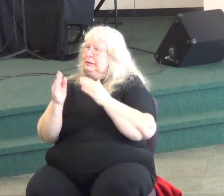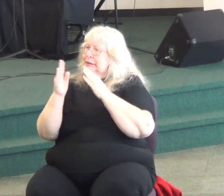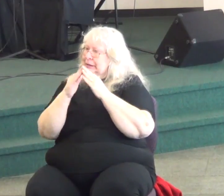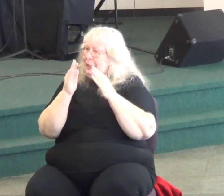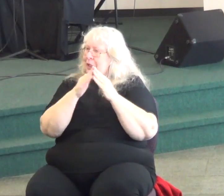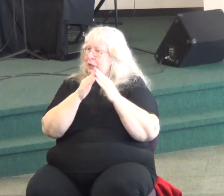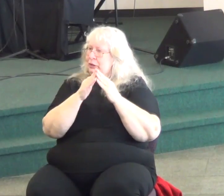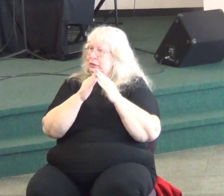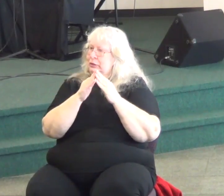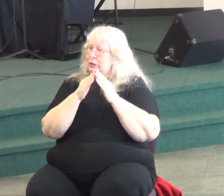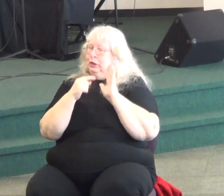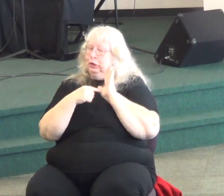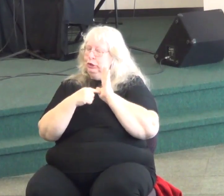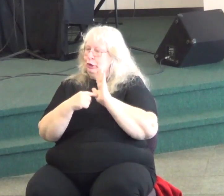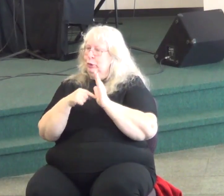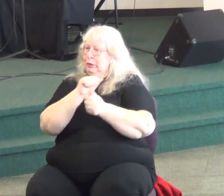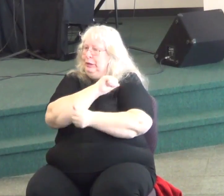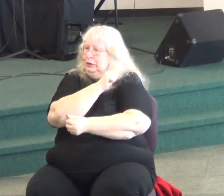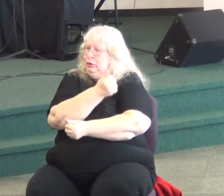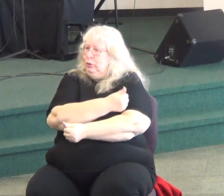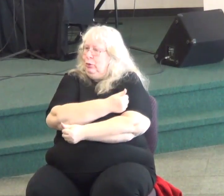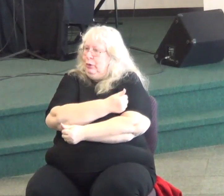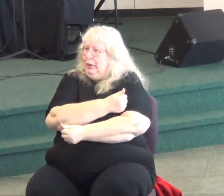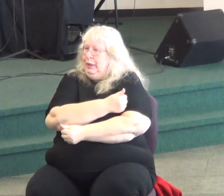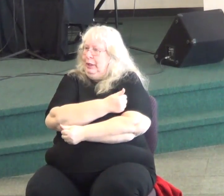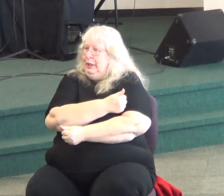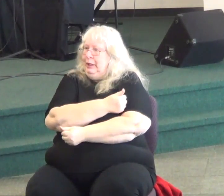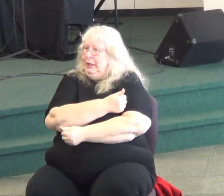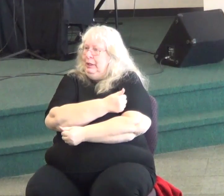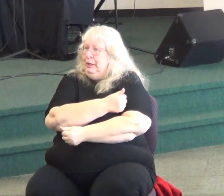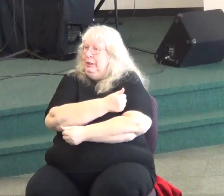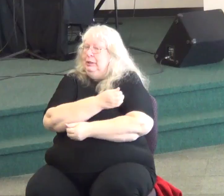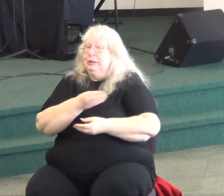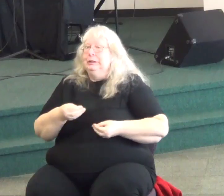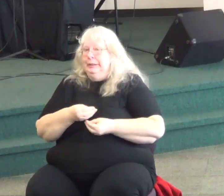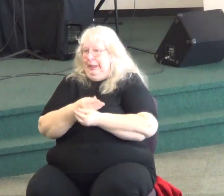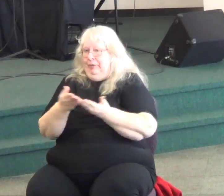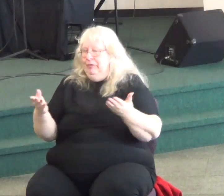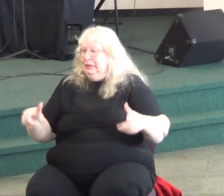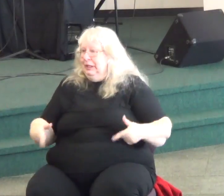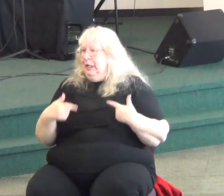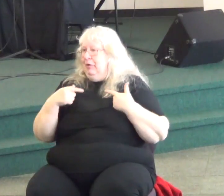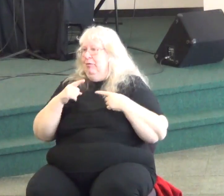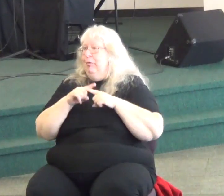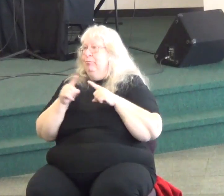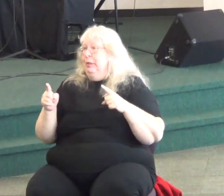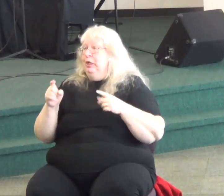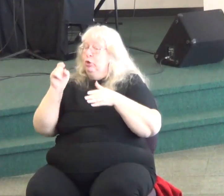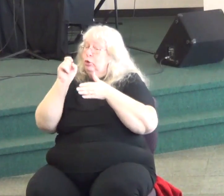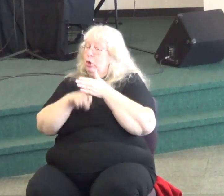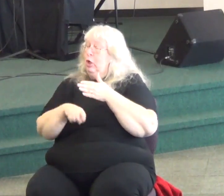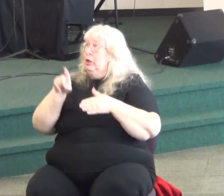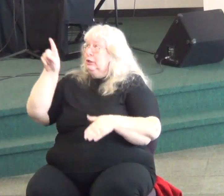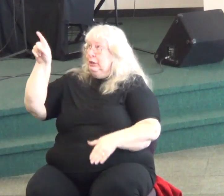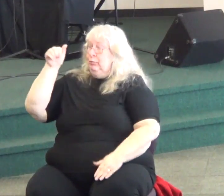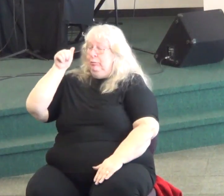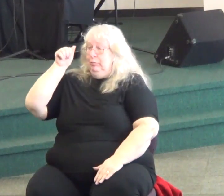life, and it's going to cost him his pretty shortly here. Jesus is not a threat to the